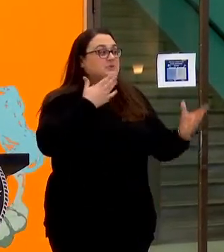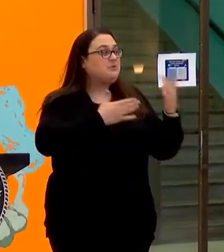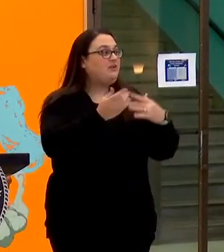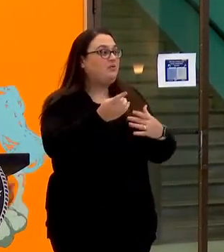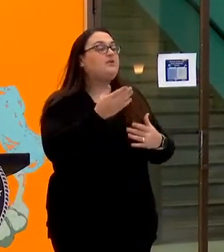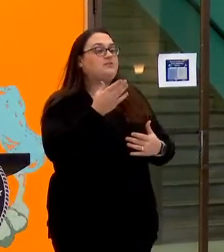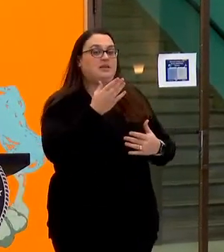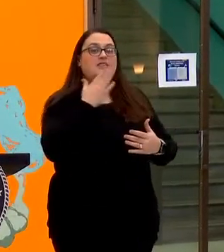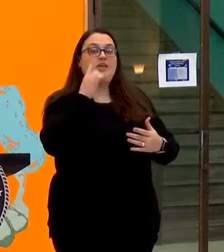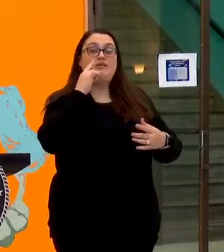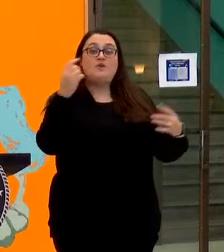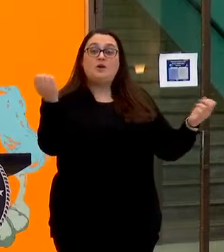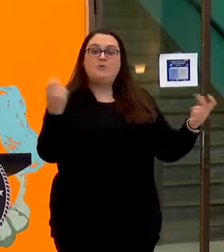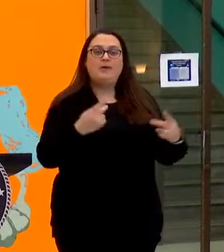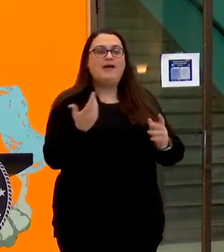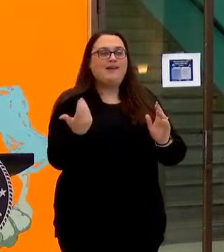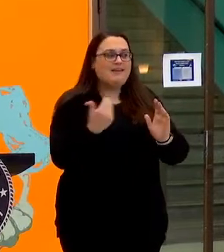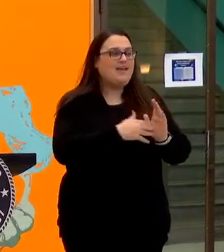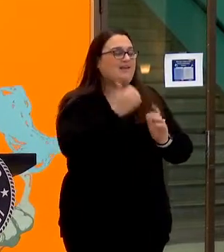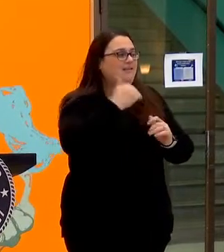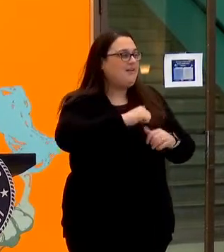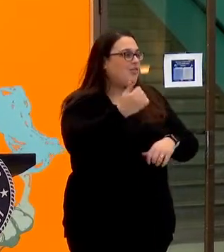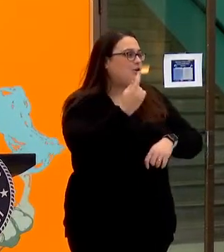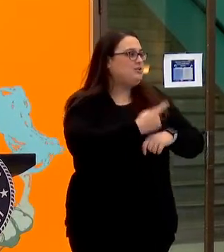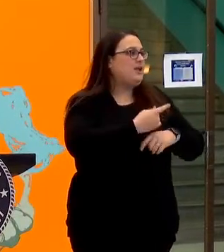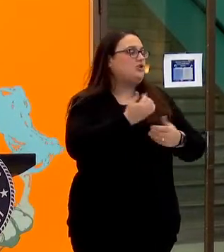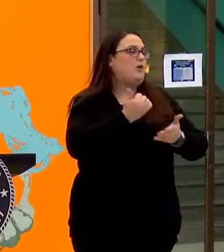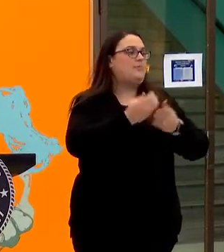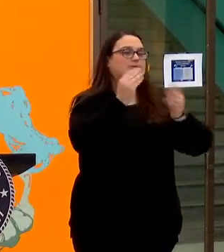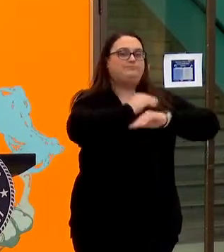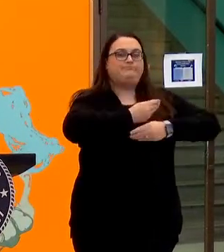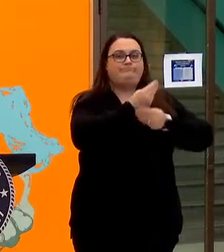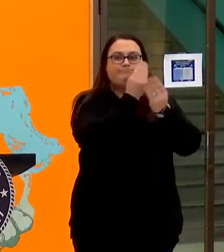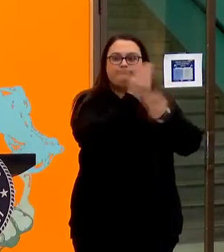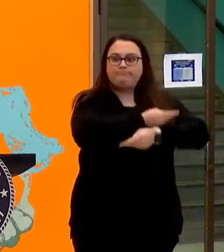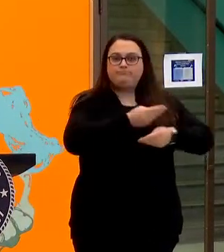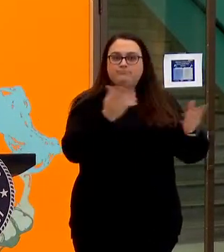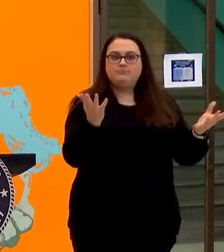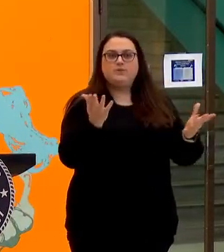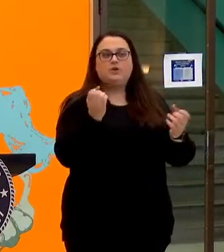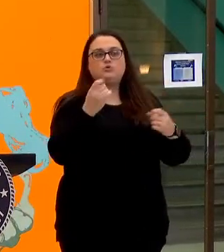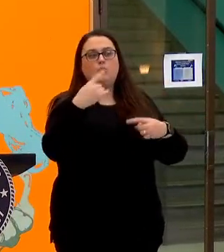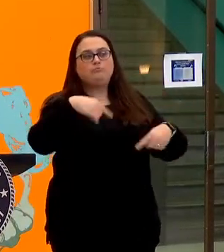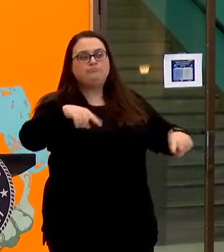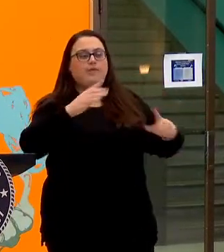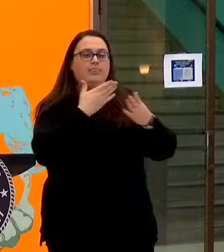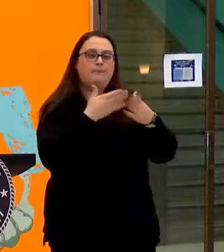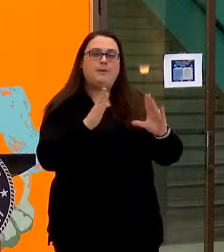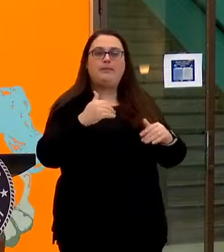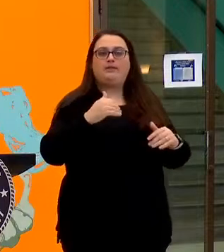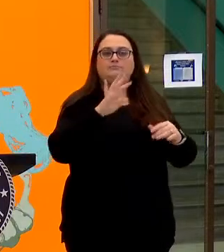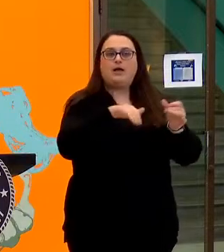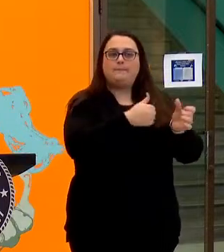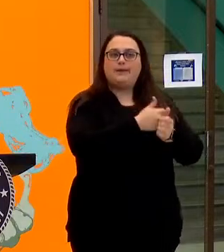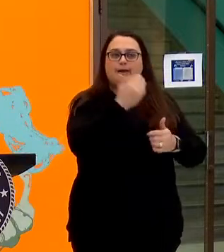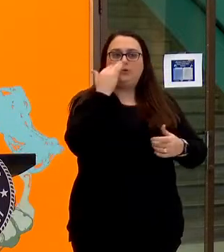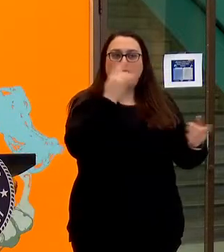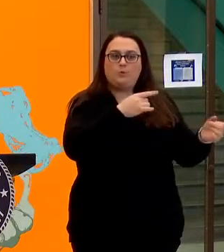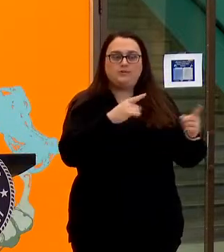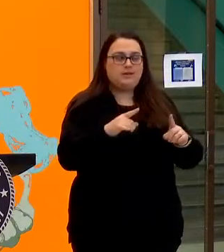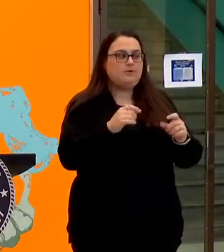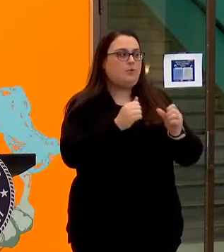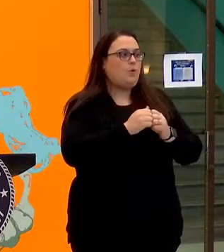Morning, everybody. Thanks for coming back for yet another day to help us get the word out and keep our public updated on this